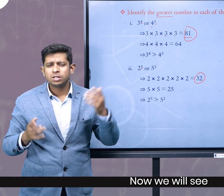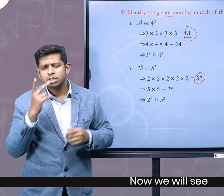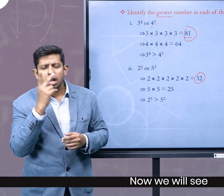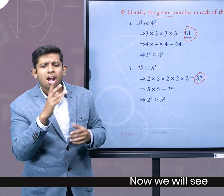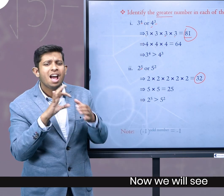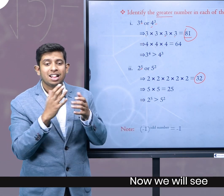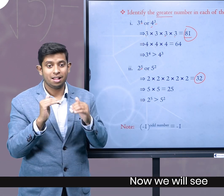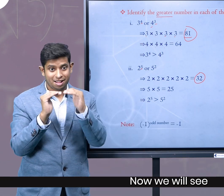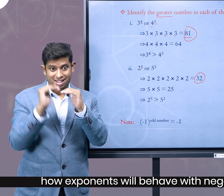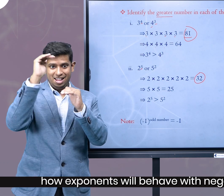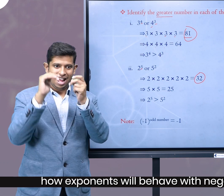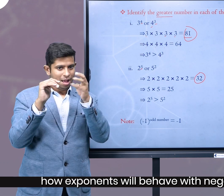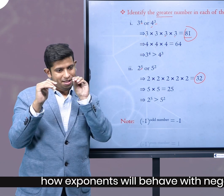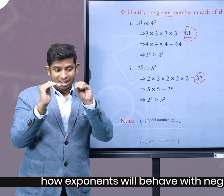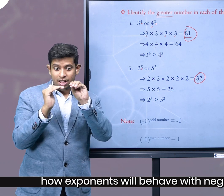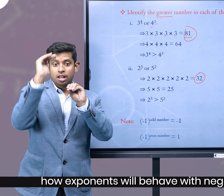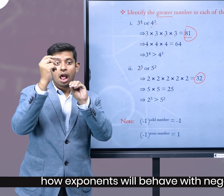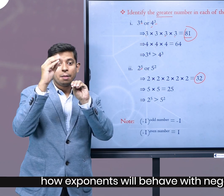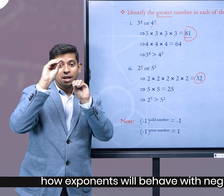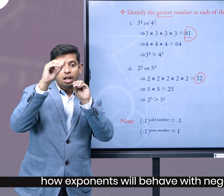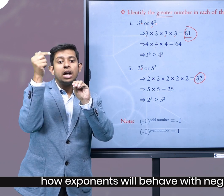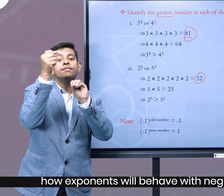Now we will see how exponents will behave with negative numbers.